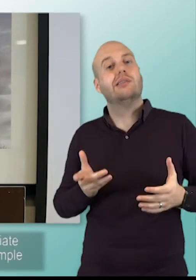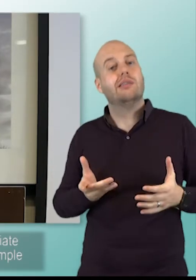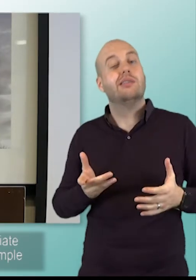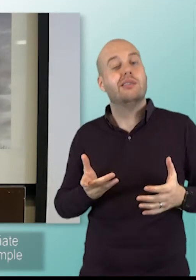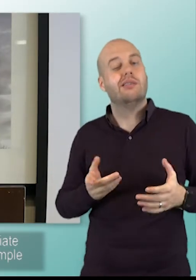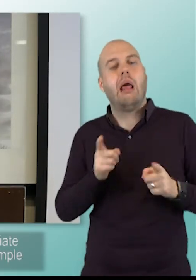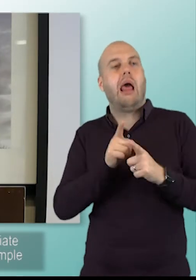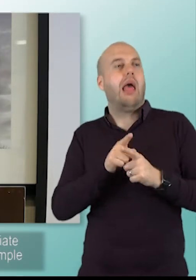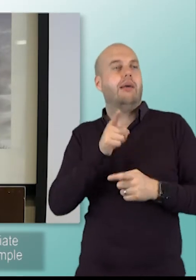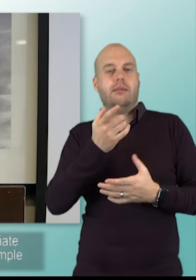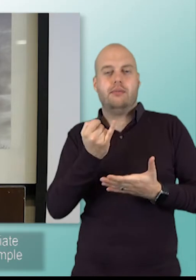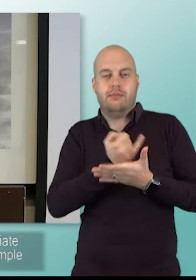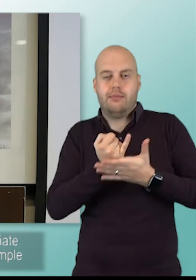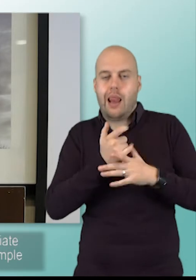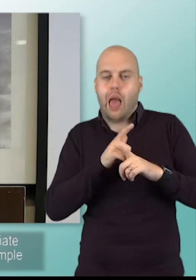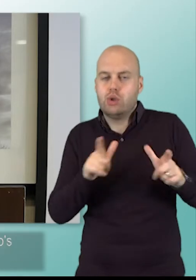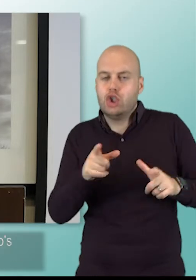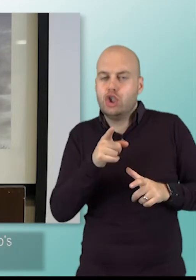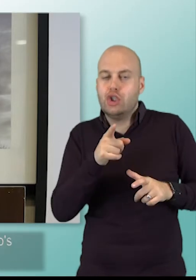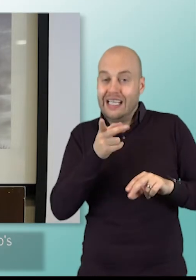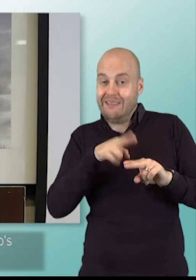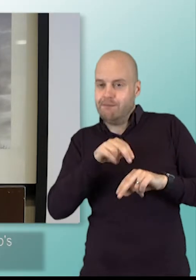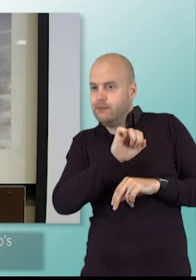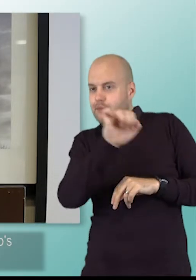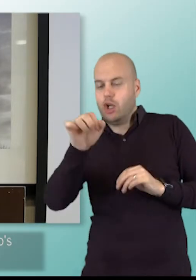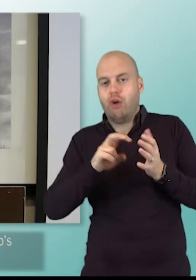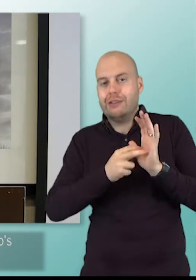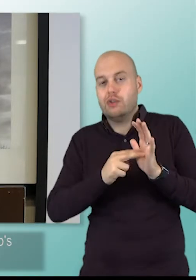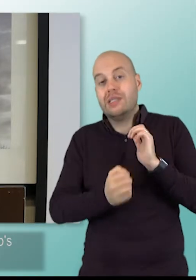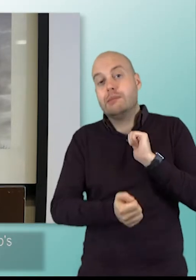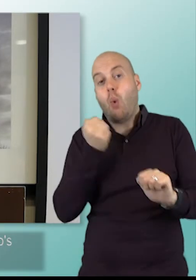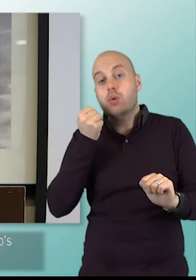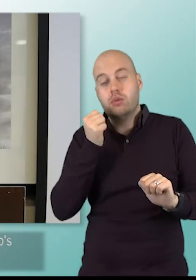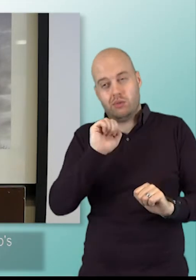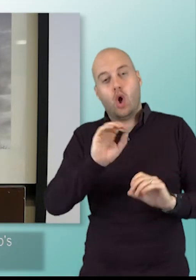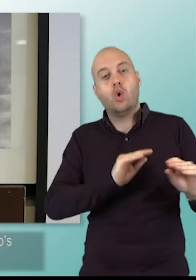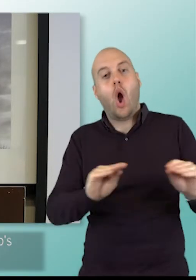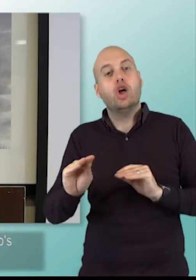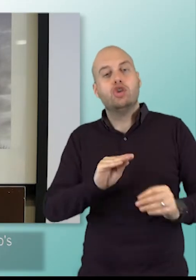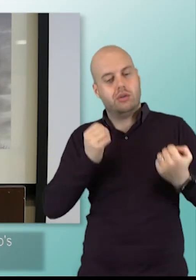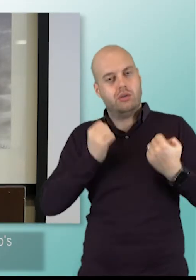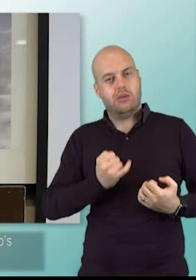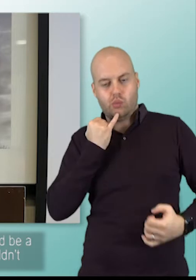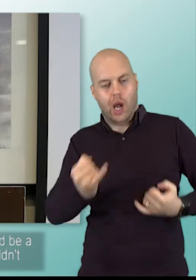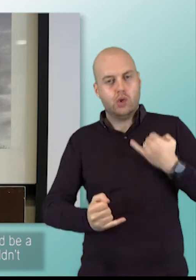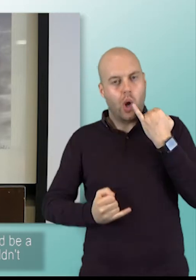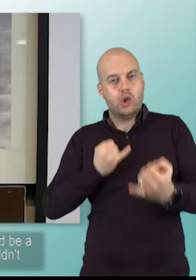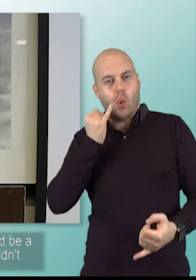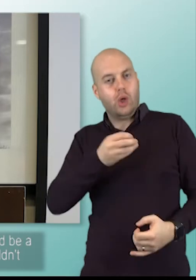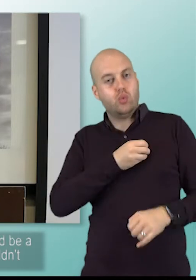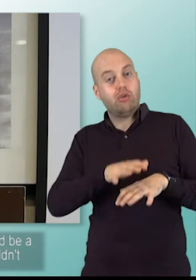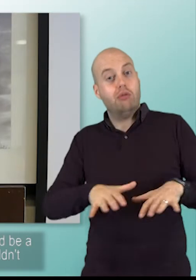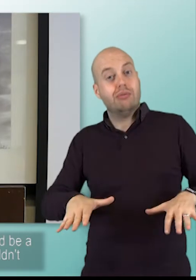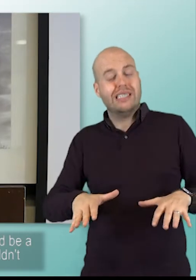language. So I don't know if any of you are, for example, sports organisations. If you've got a coach who's continually swearing at the children that he's coaching,